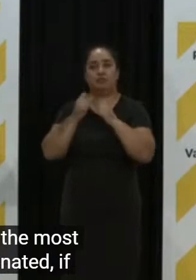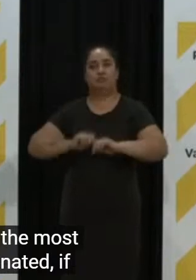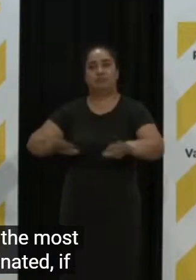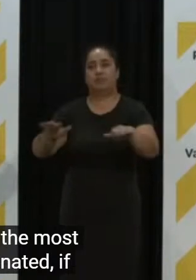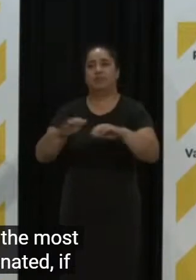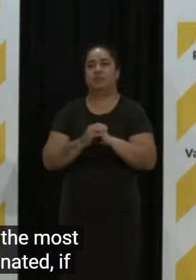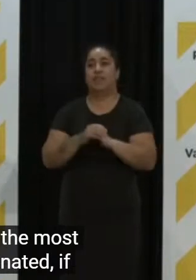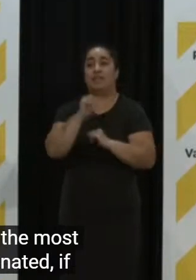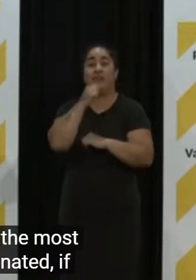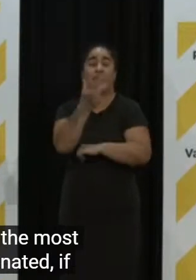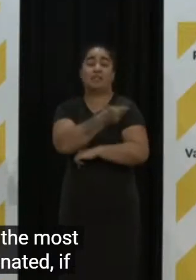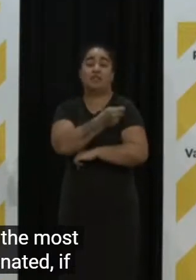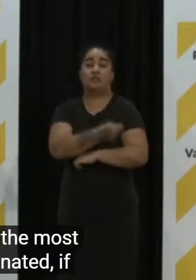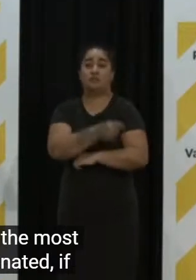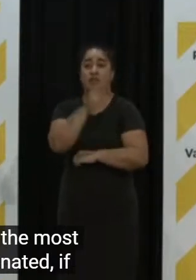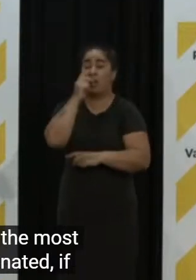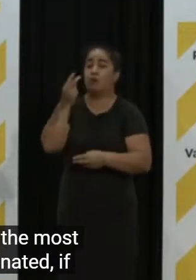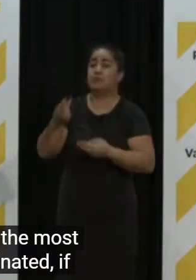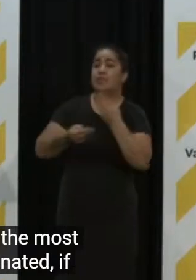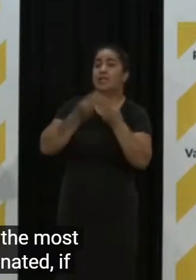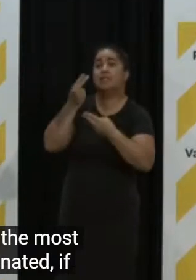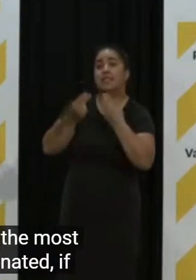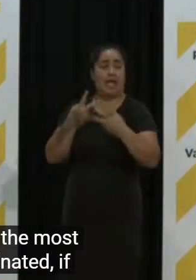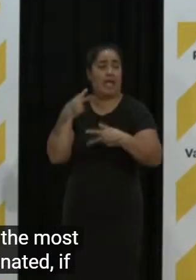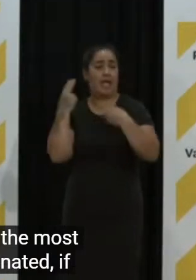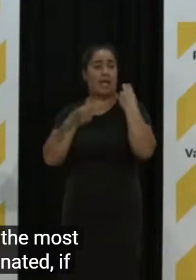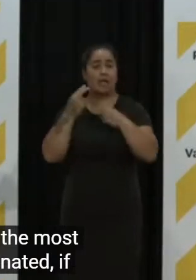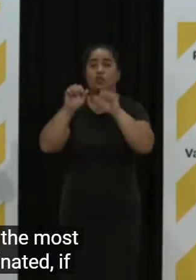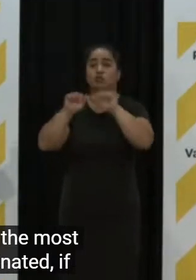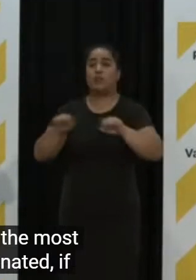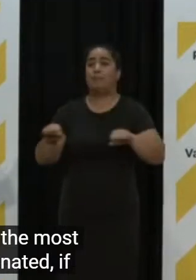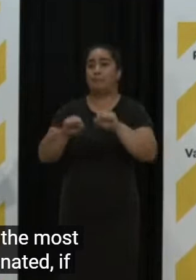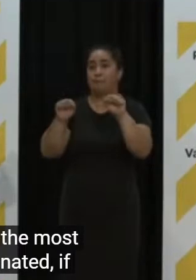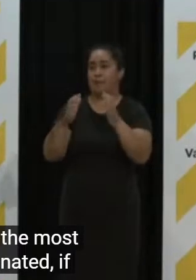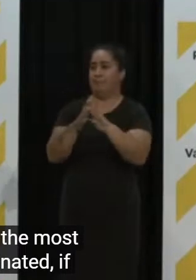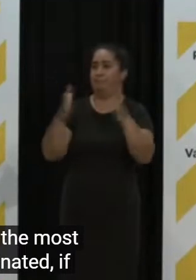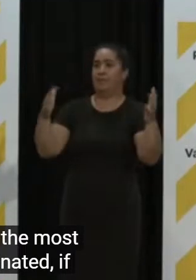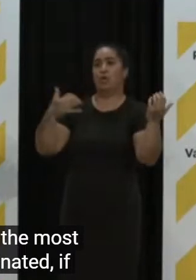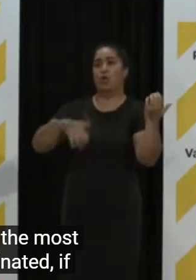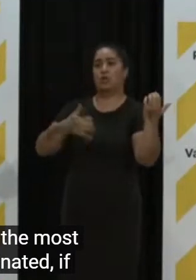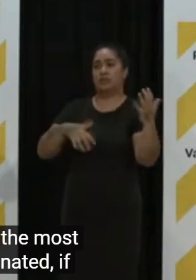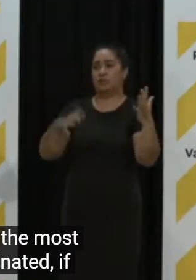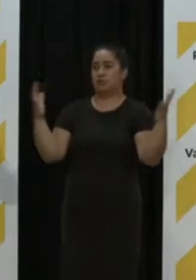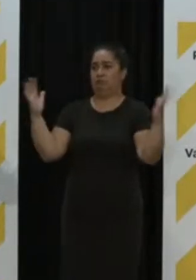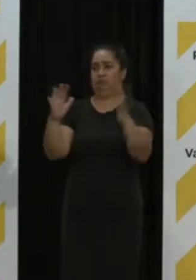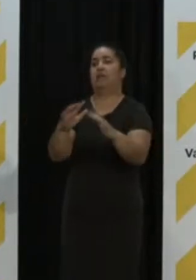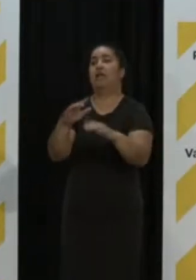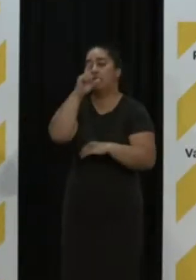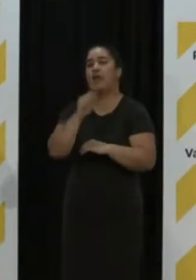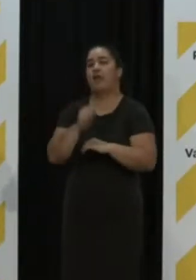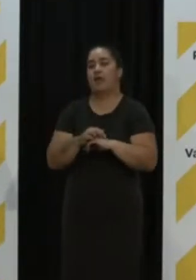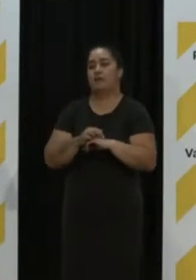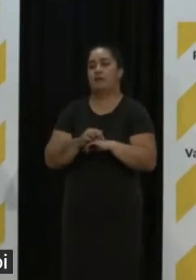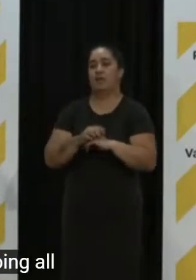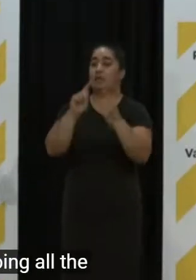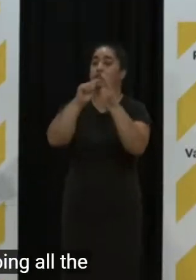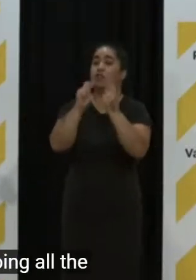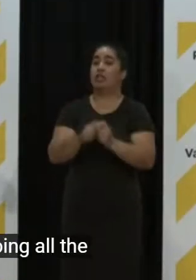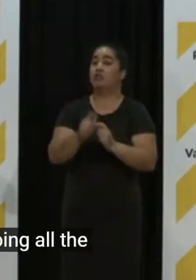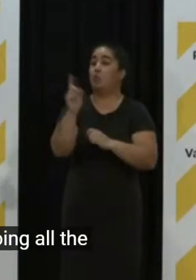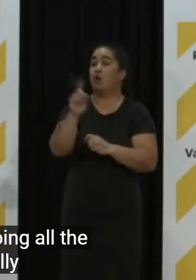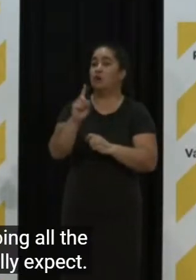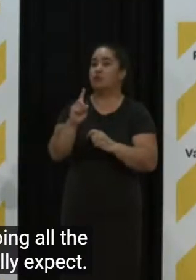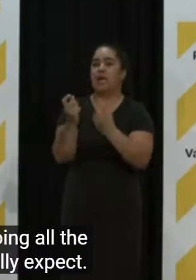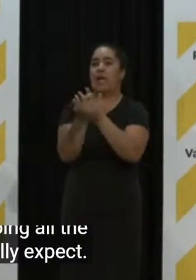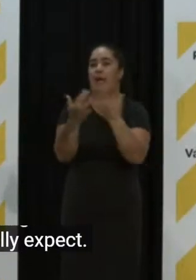go to hospitality, you can get your hair cut, you can go to a gym, you can go to large gatherings. What varies is just how large those gatherings